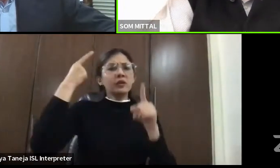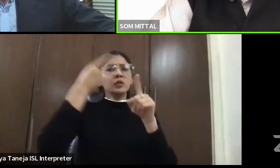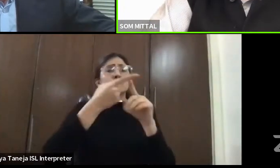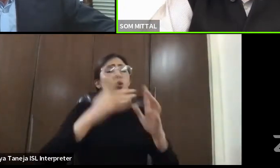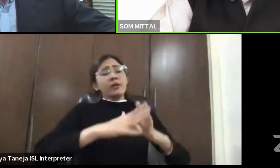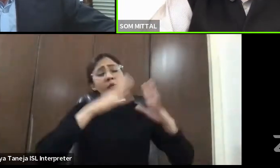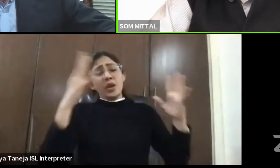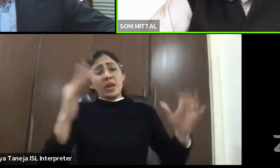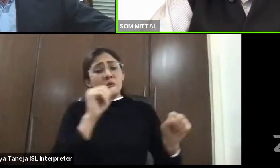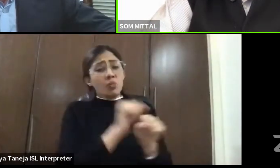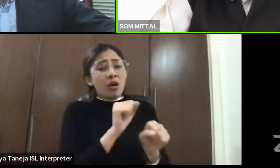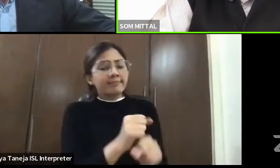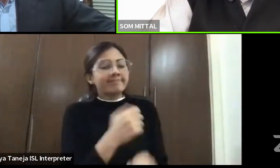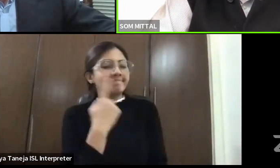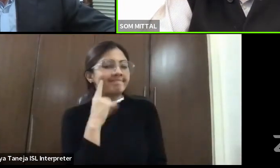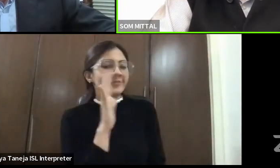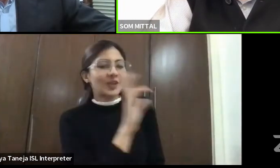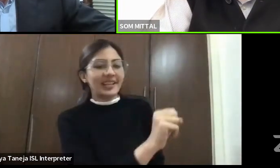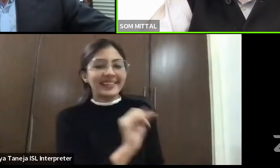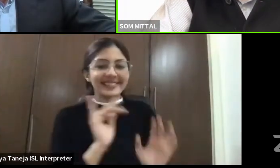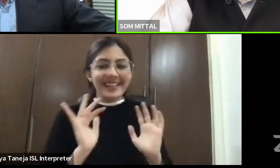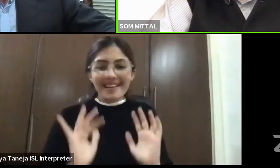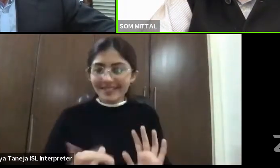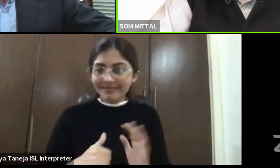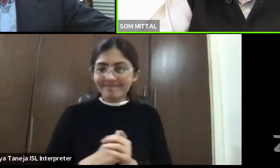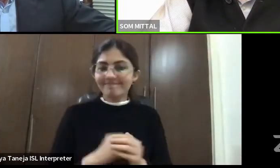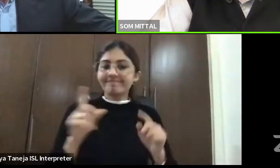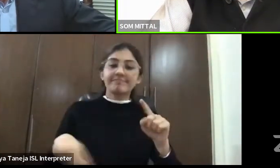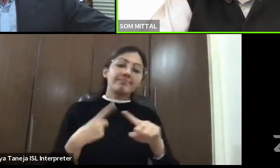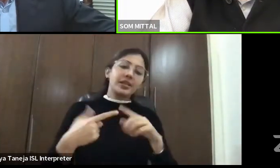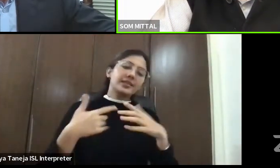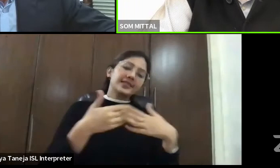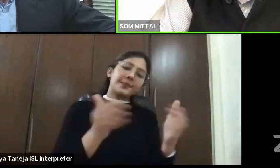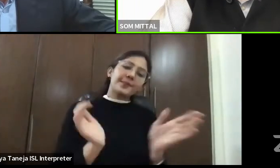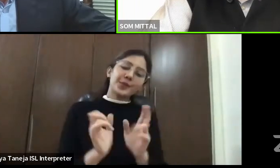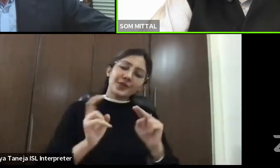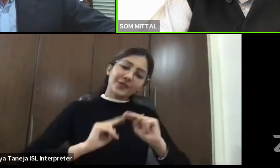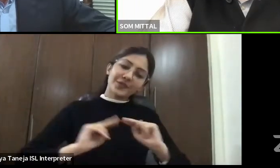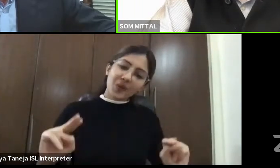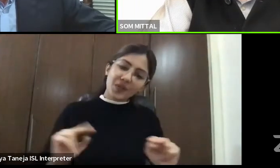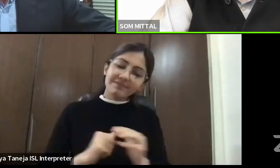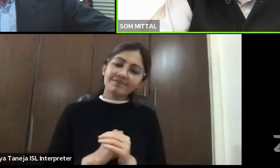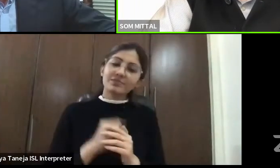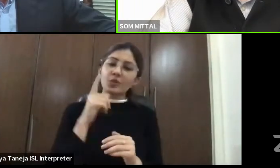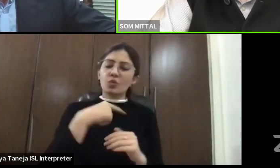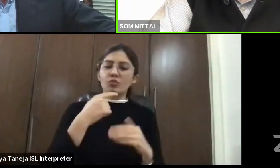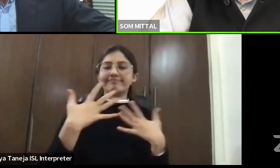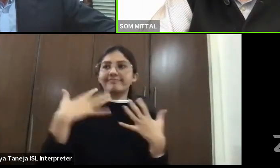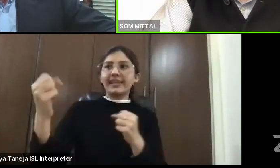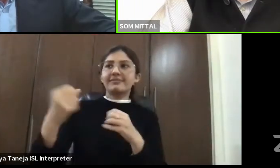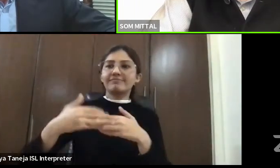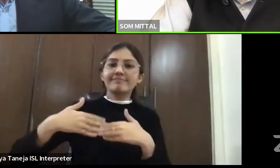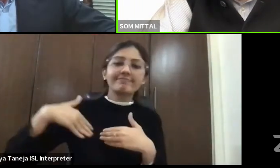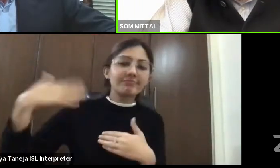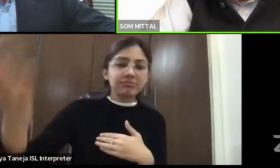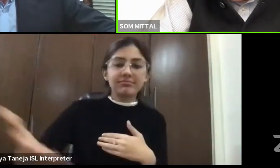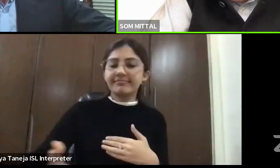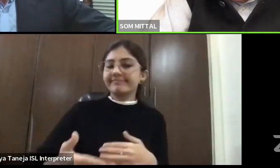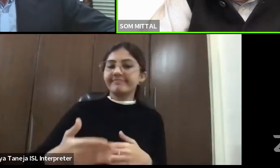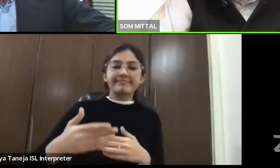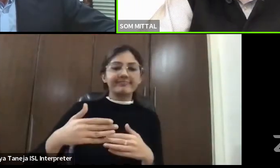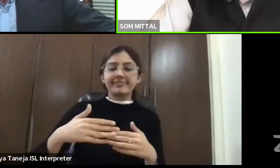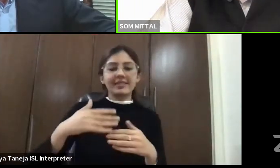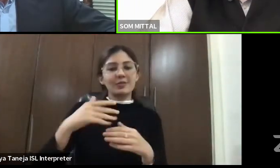work. But we do hope we are creating a community as well of people who would take this further ahead and so